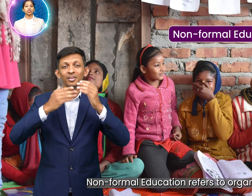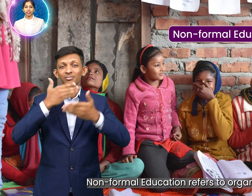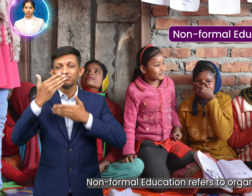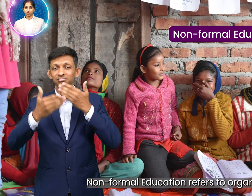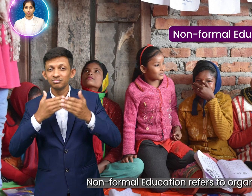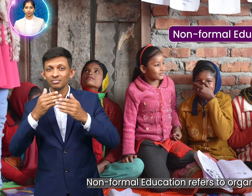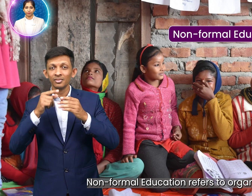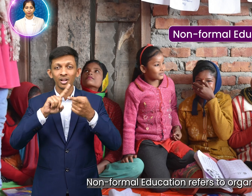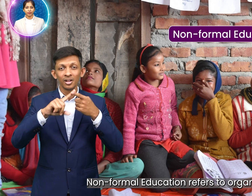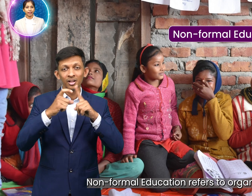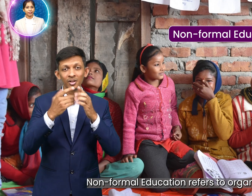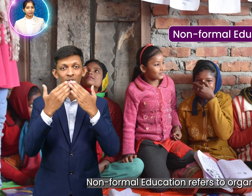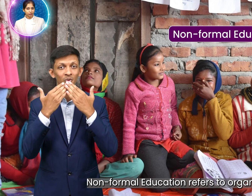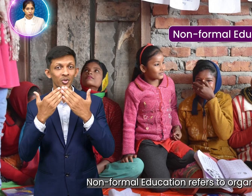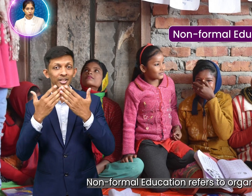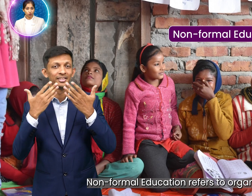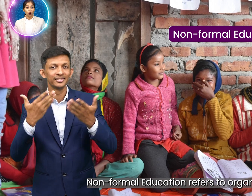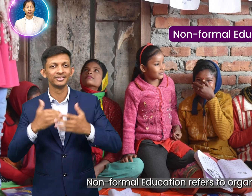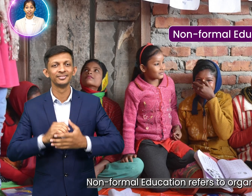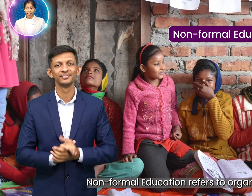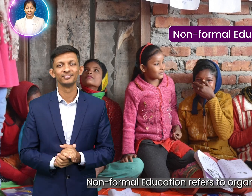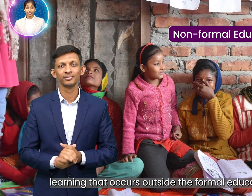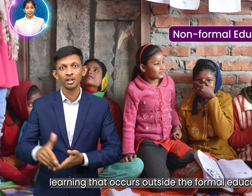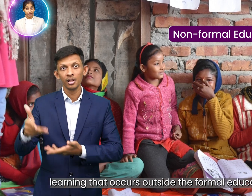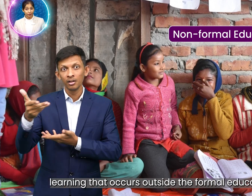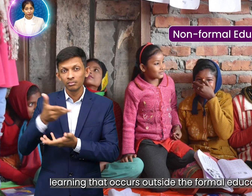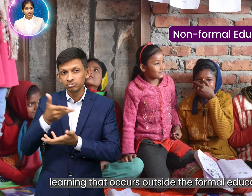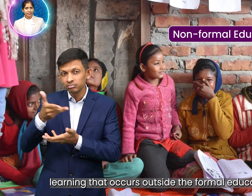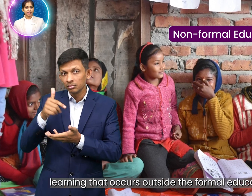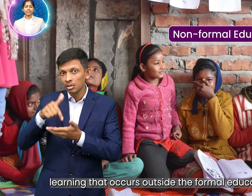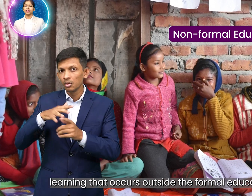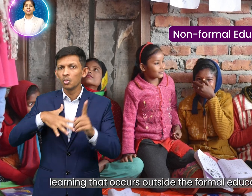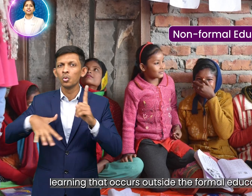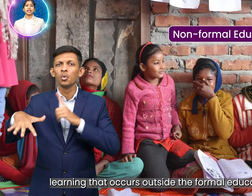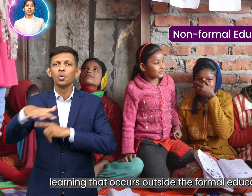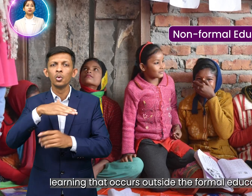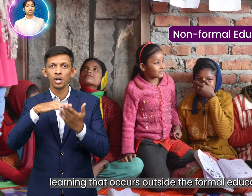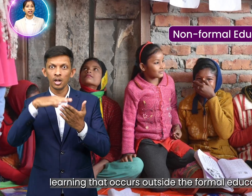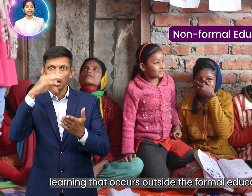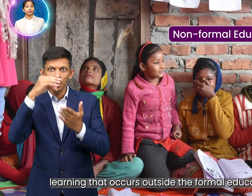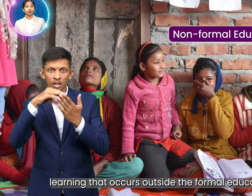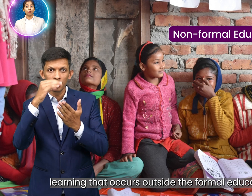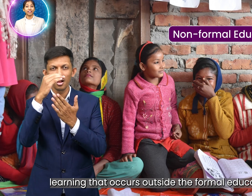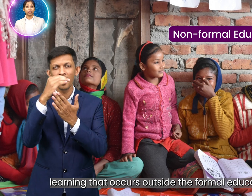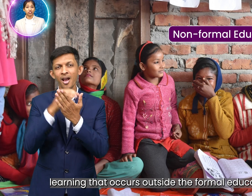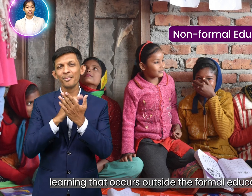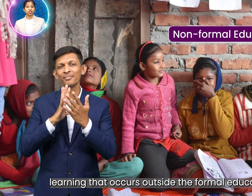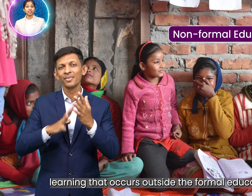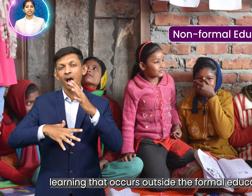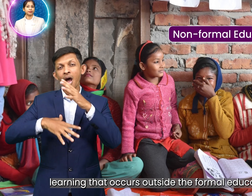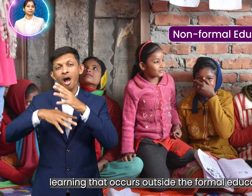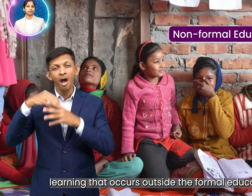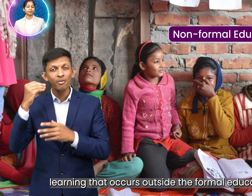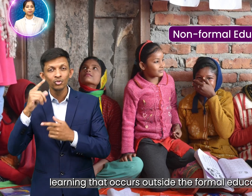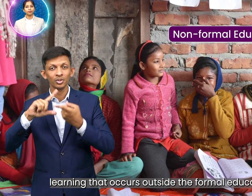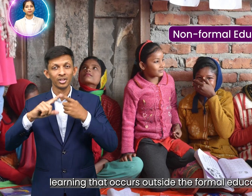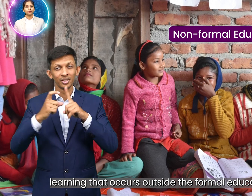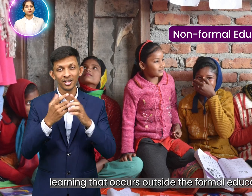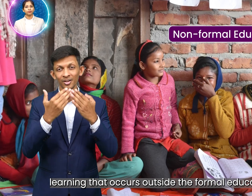Non-formal education refers to organized learning that occurs outside the formal education